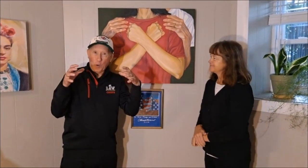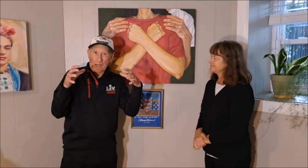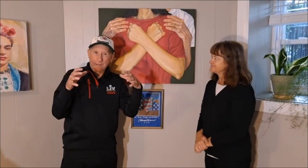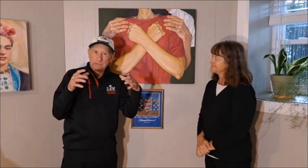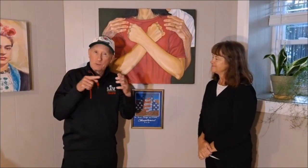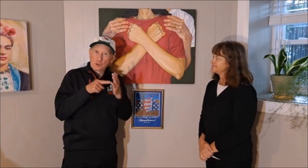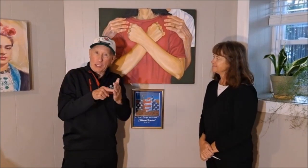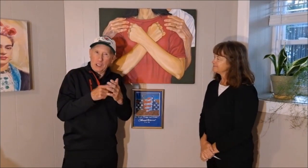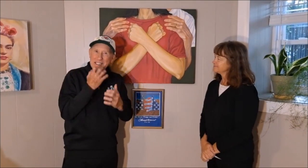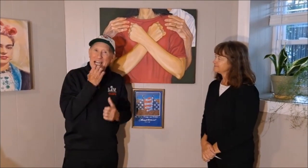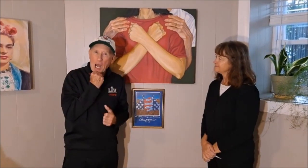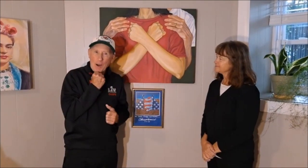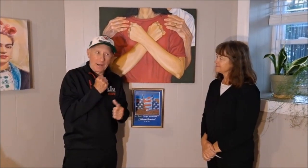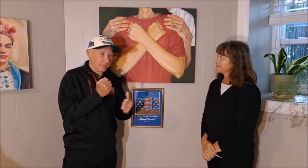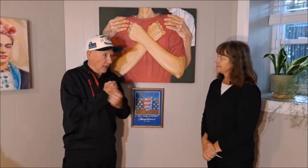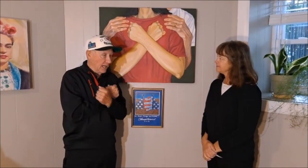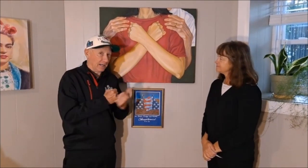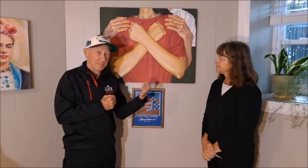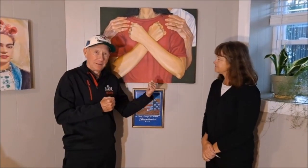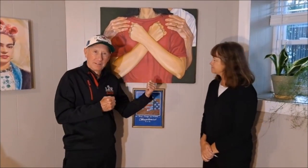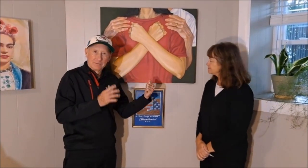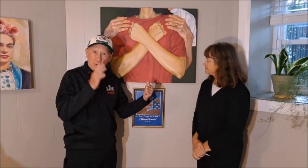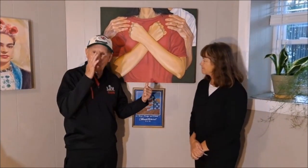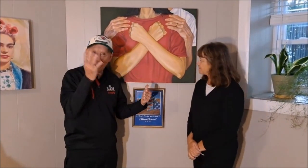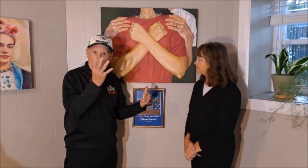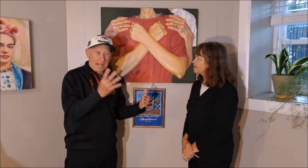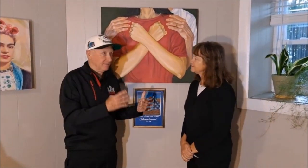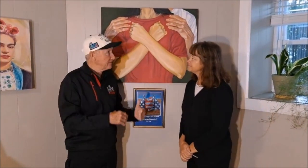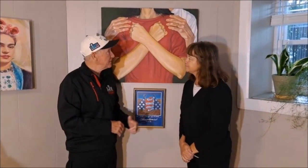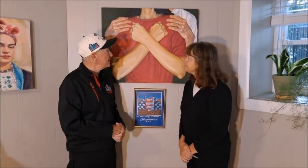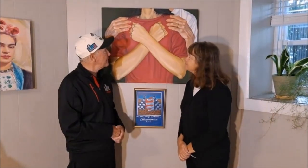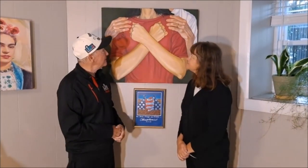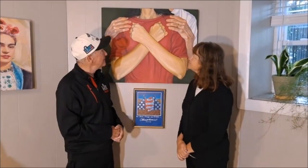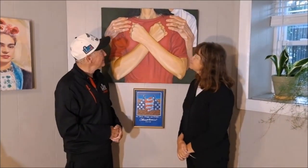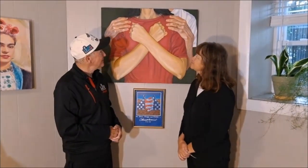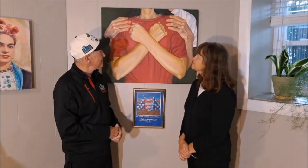Holding, she's caring, creative.